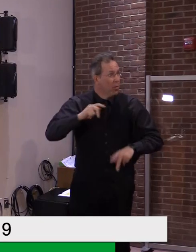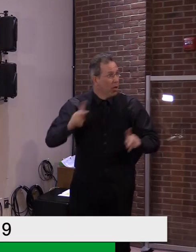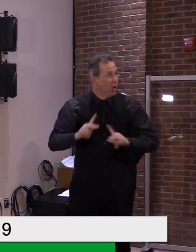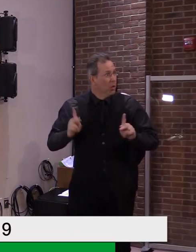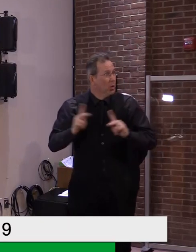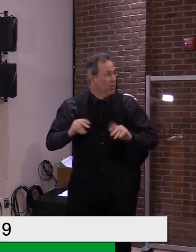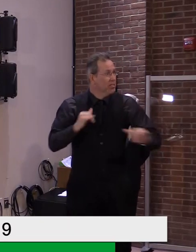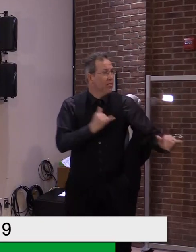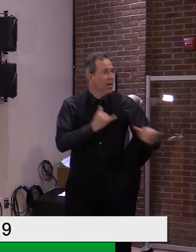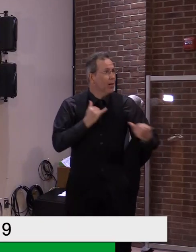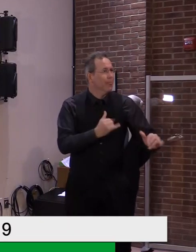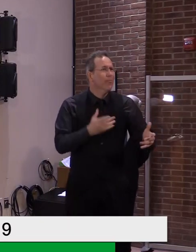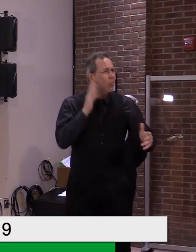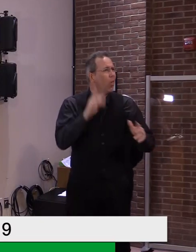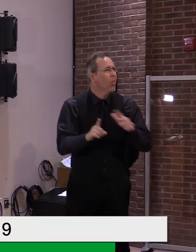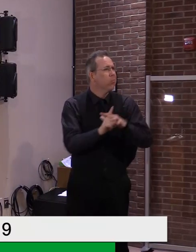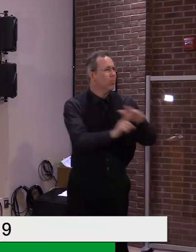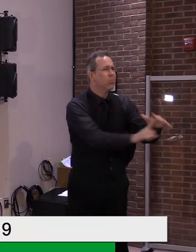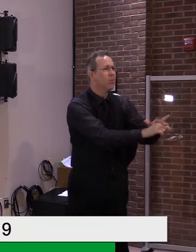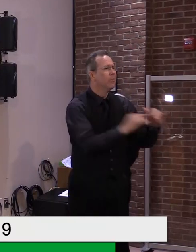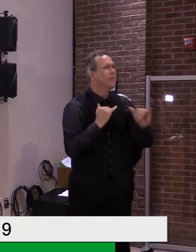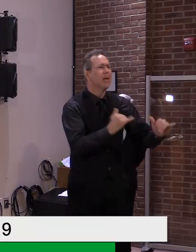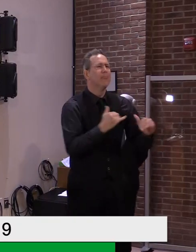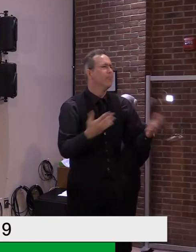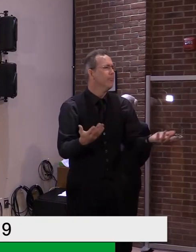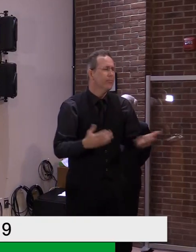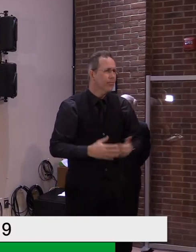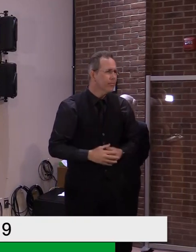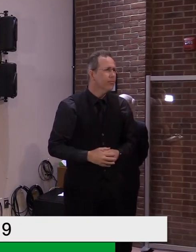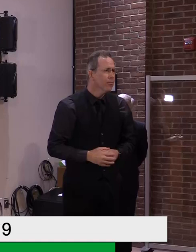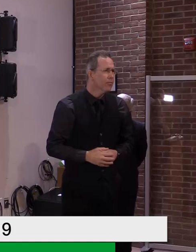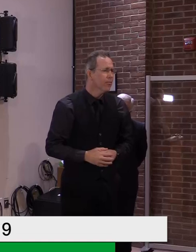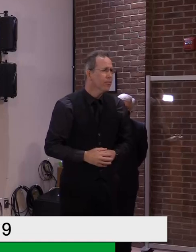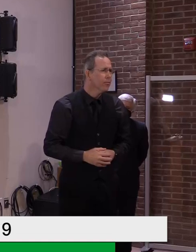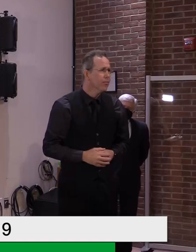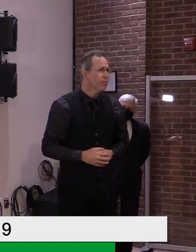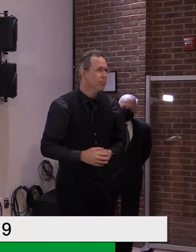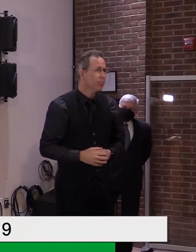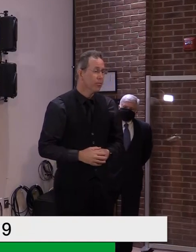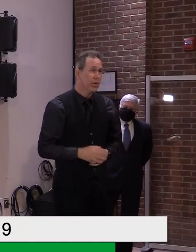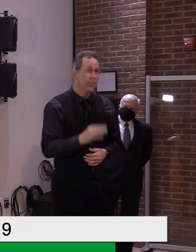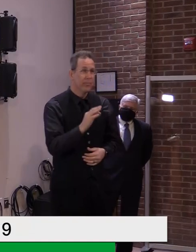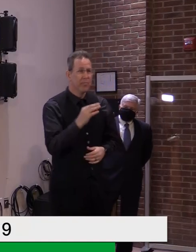at that time. So I'll just leave it at that.